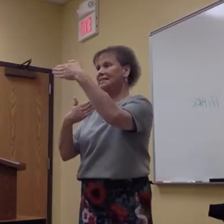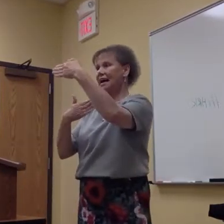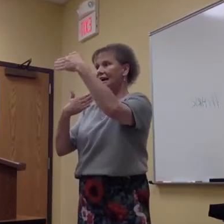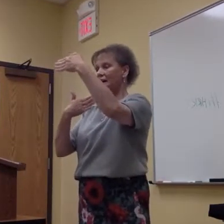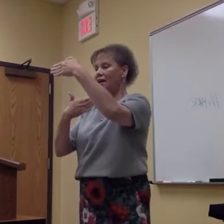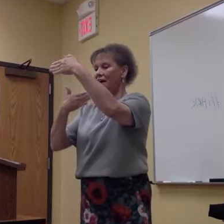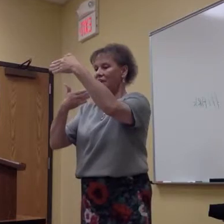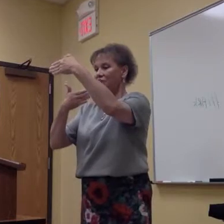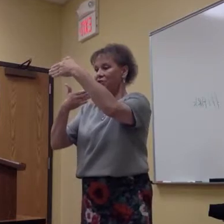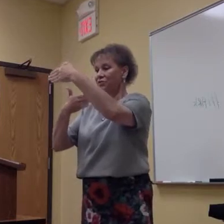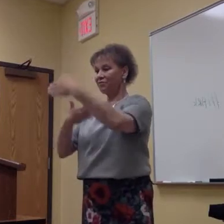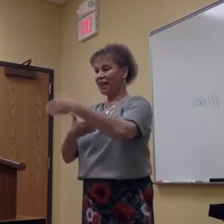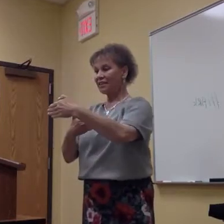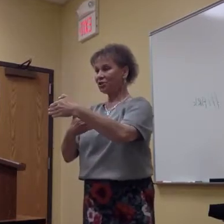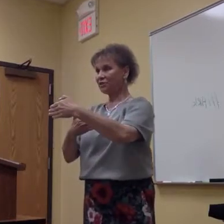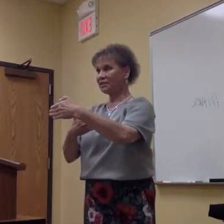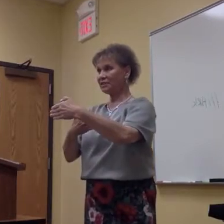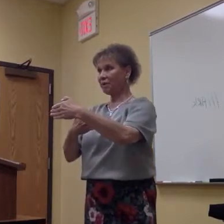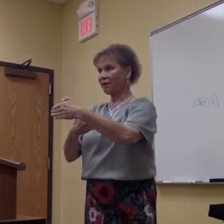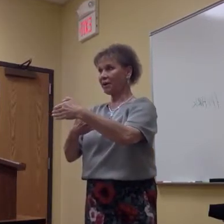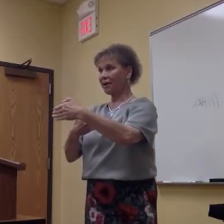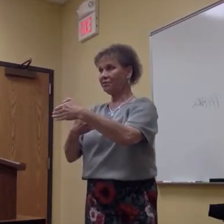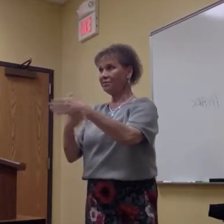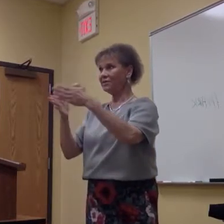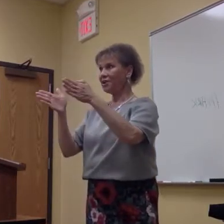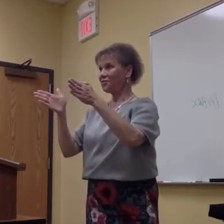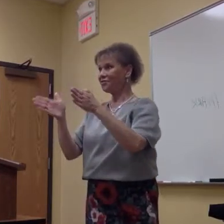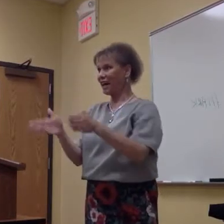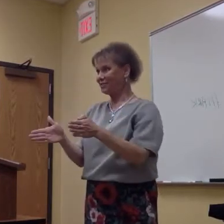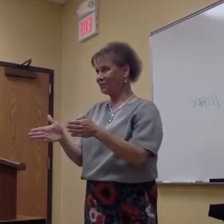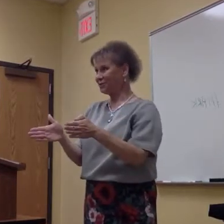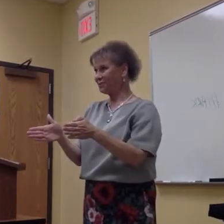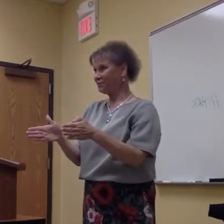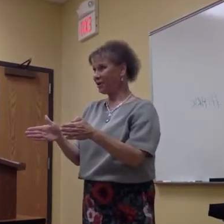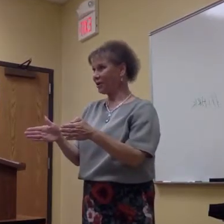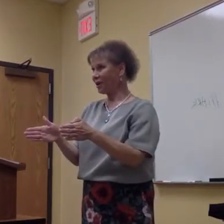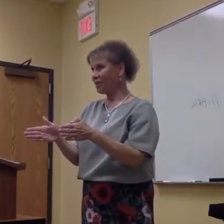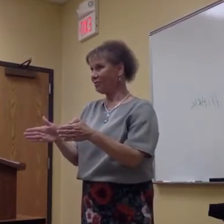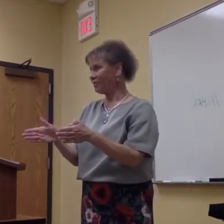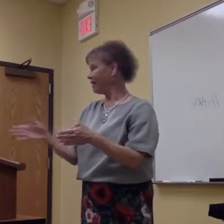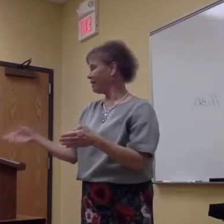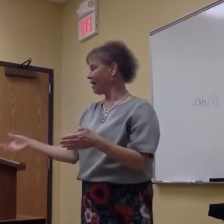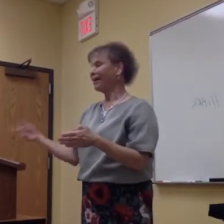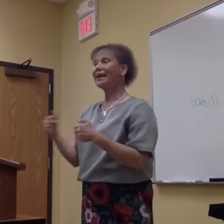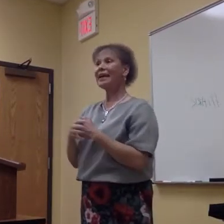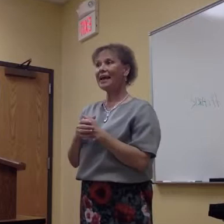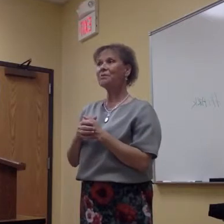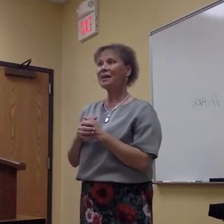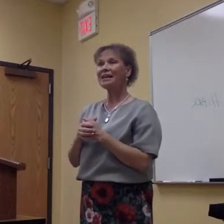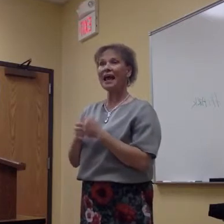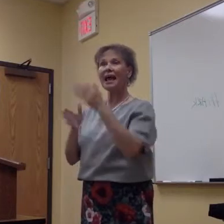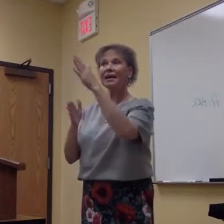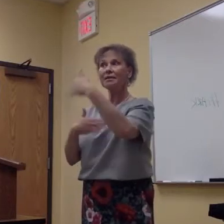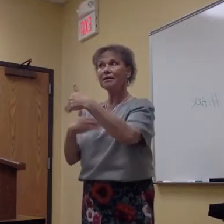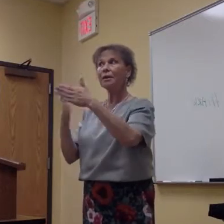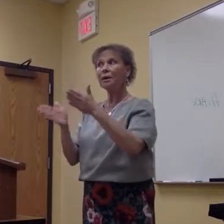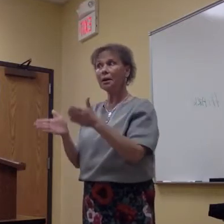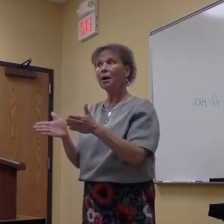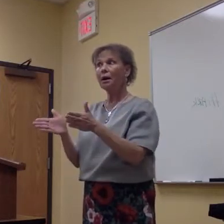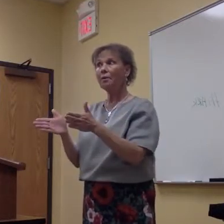got flat surfaces parallel, flat surfaces parallel. Now, it can mean a